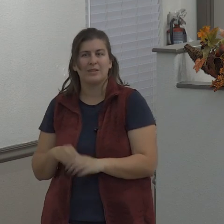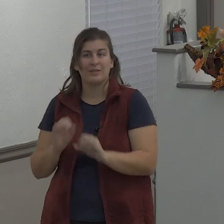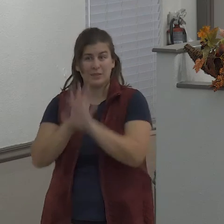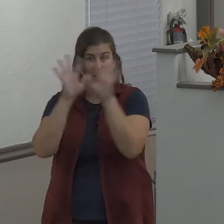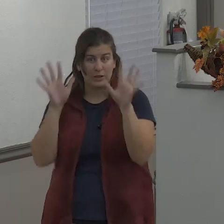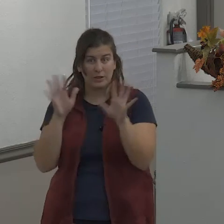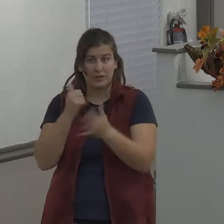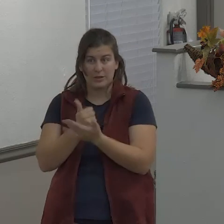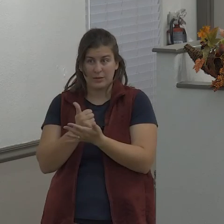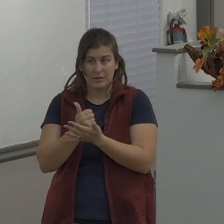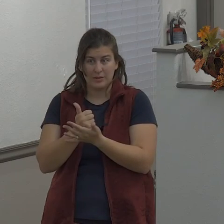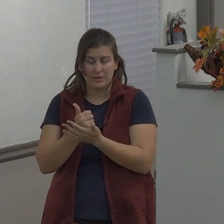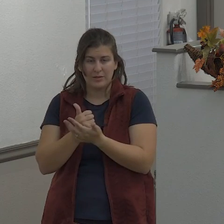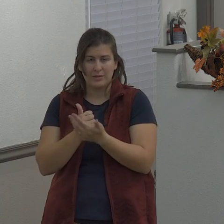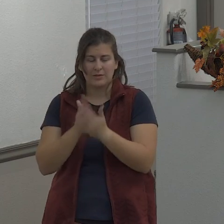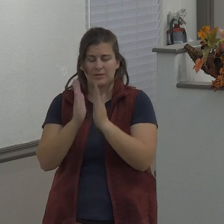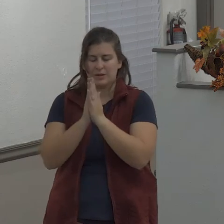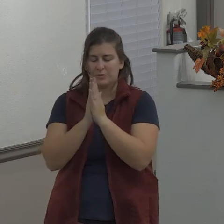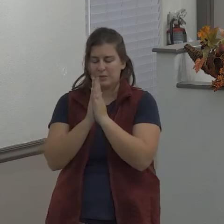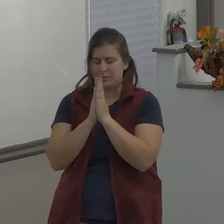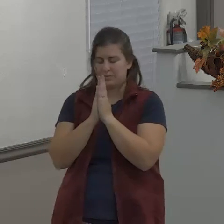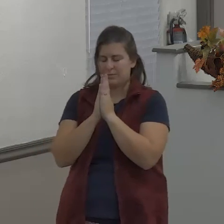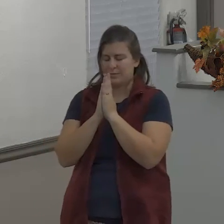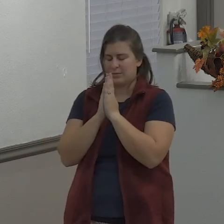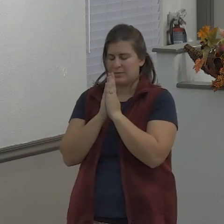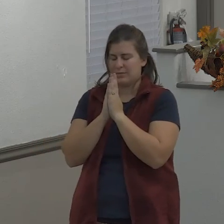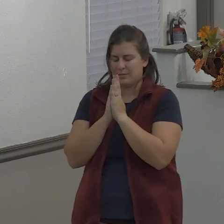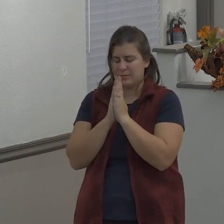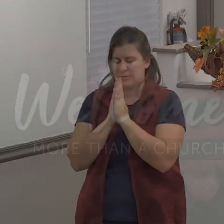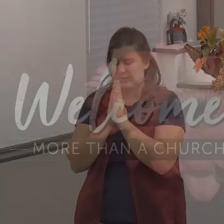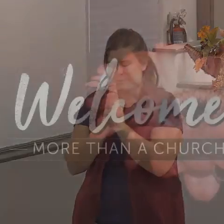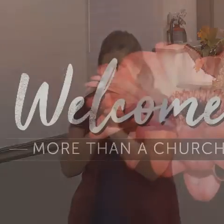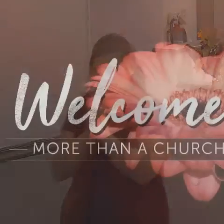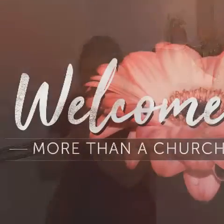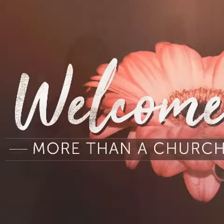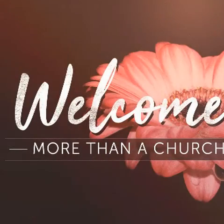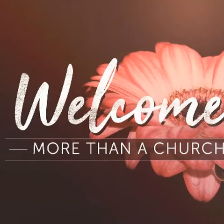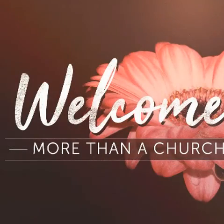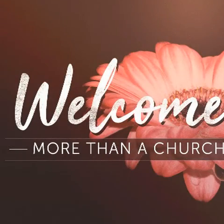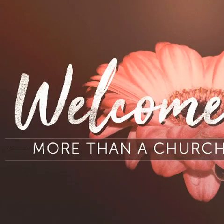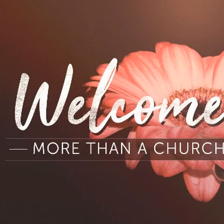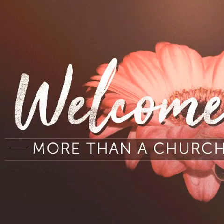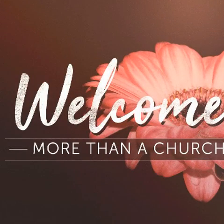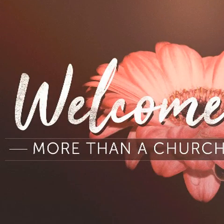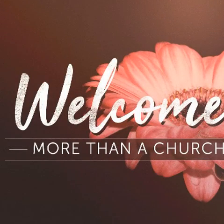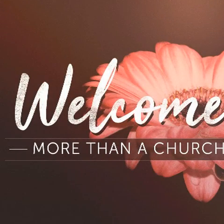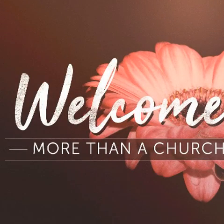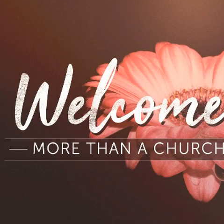Amen? Father in heaven, I thank you tonight, and I pray.